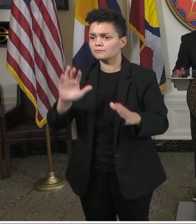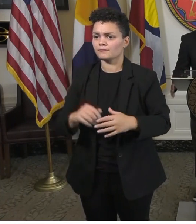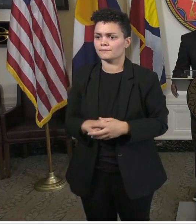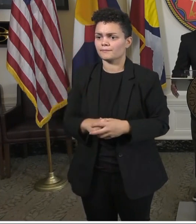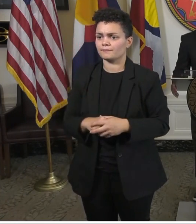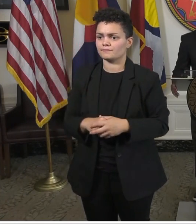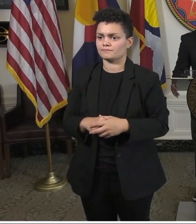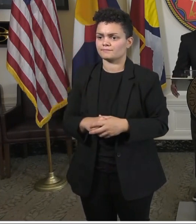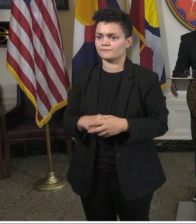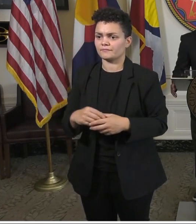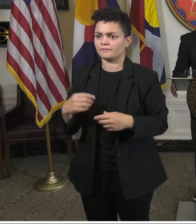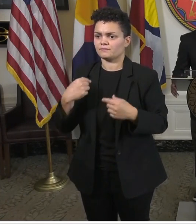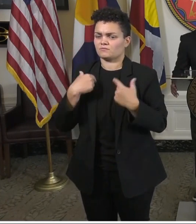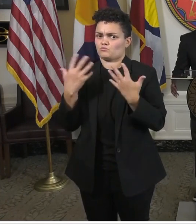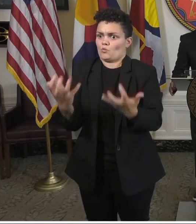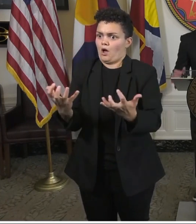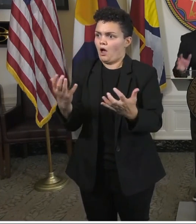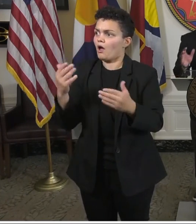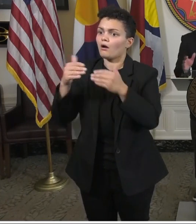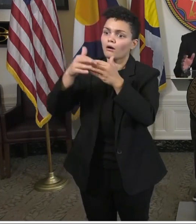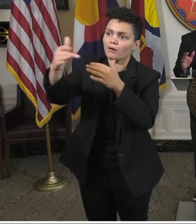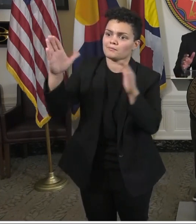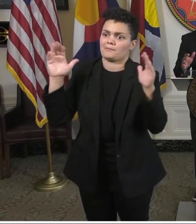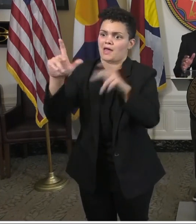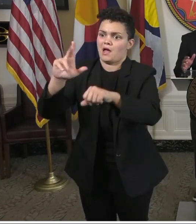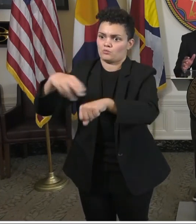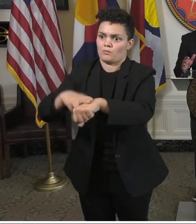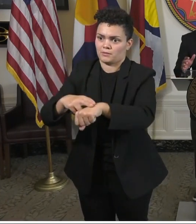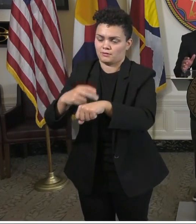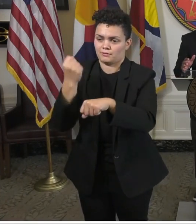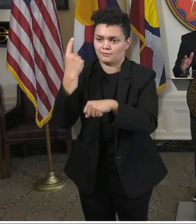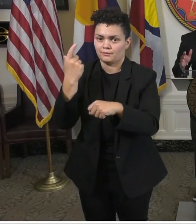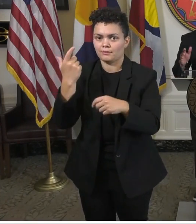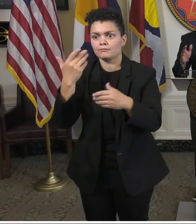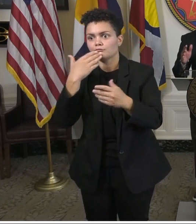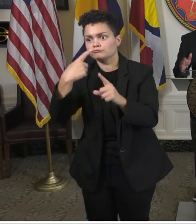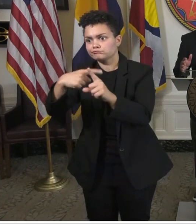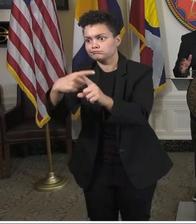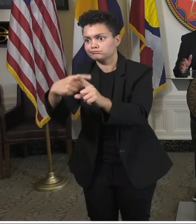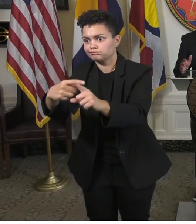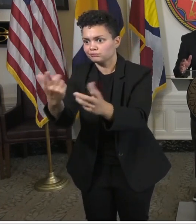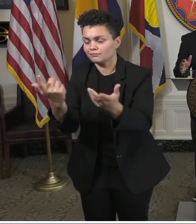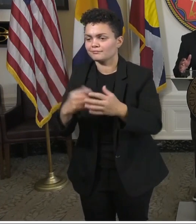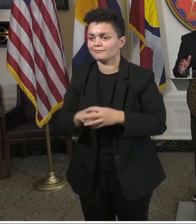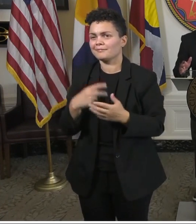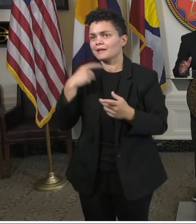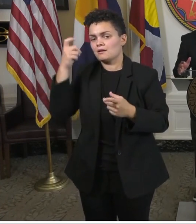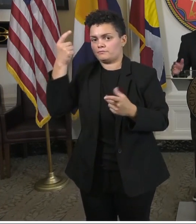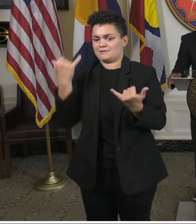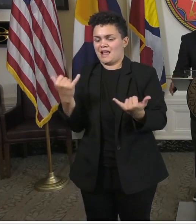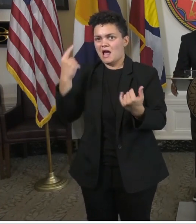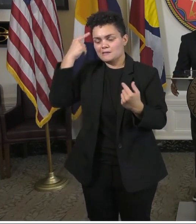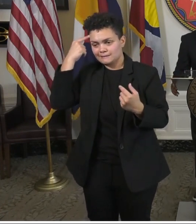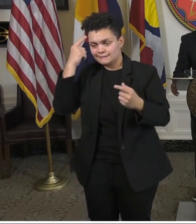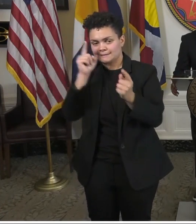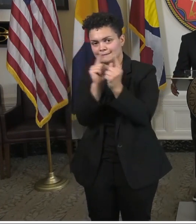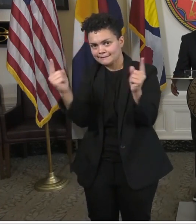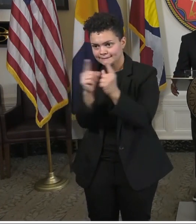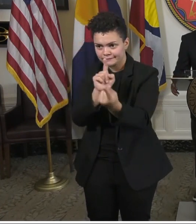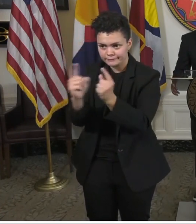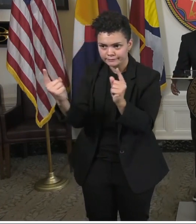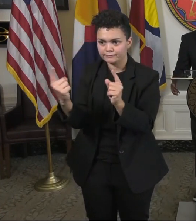good way, we want to be smart about making sure that people can socially distance, can make sure that people are following the strict protocols necessary to